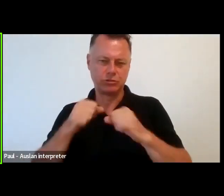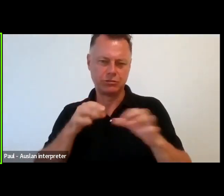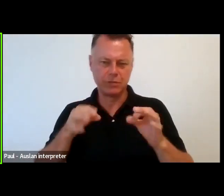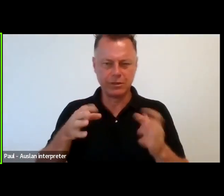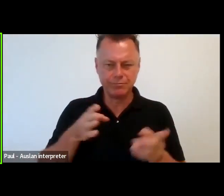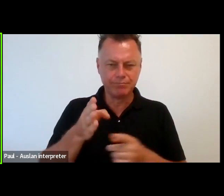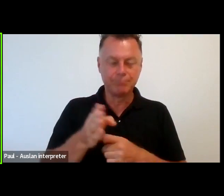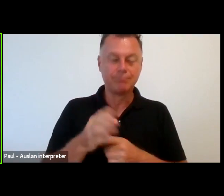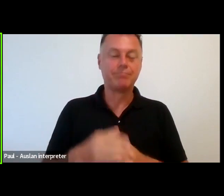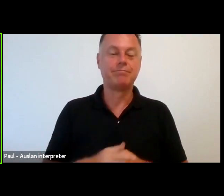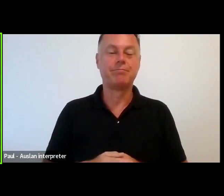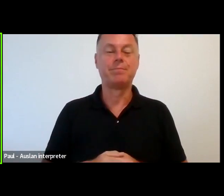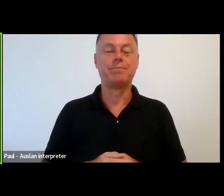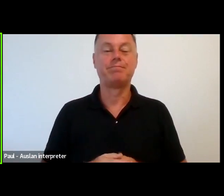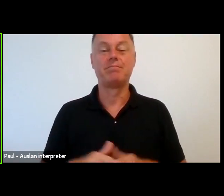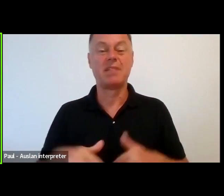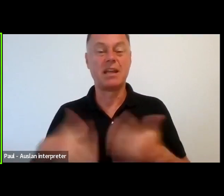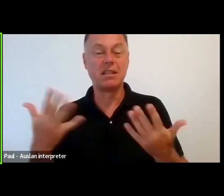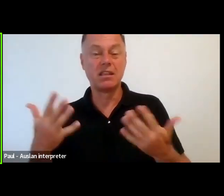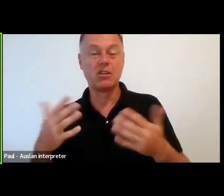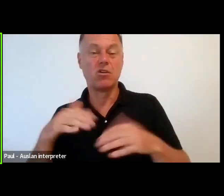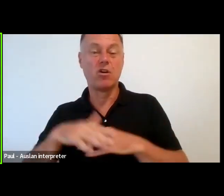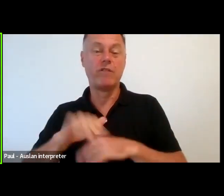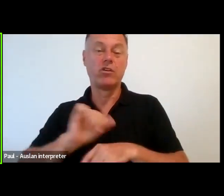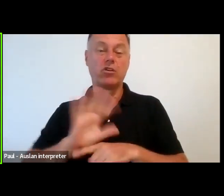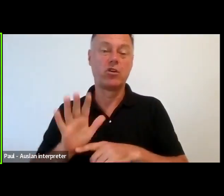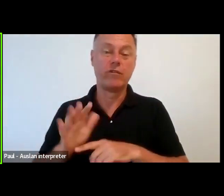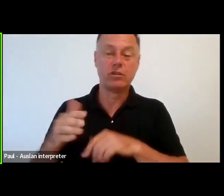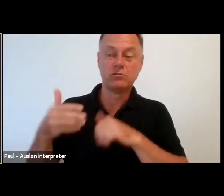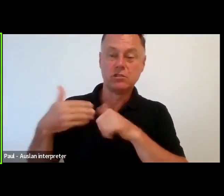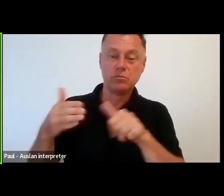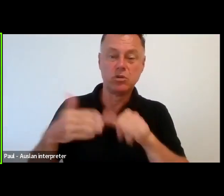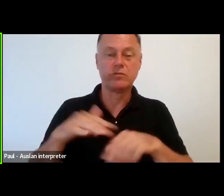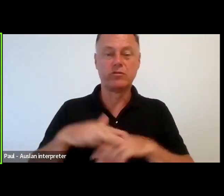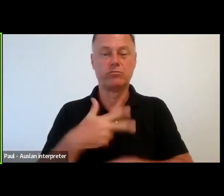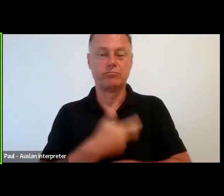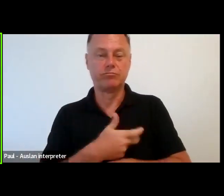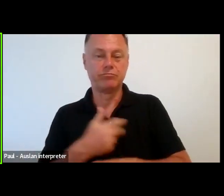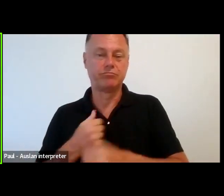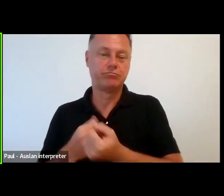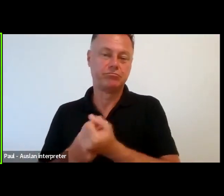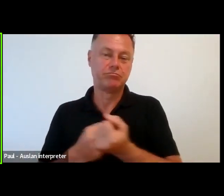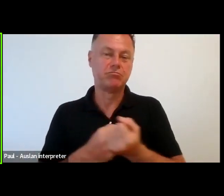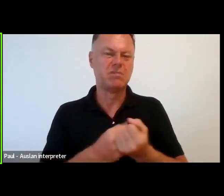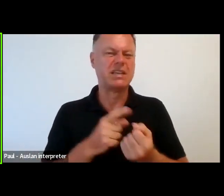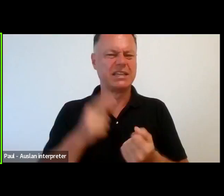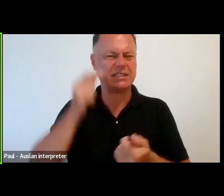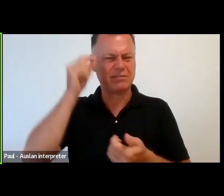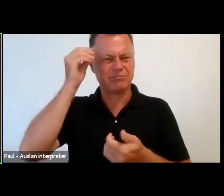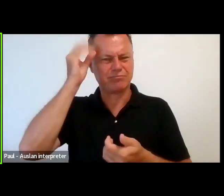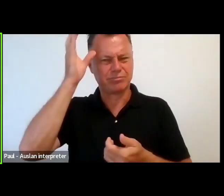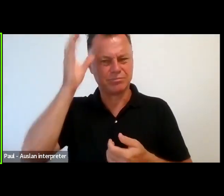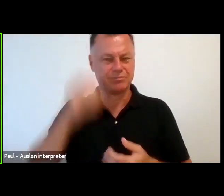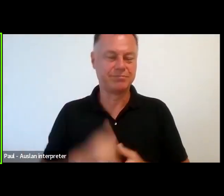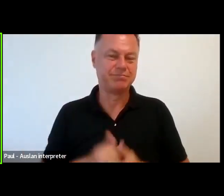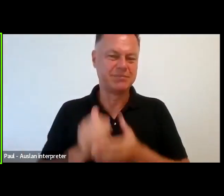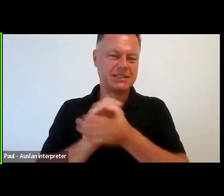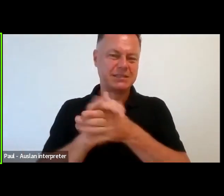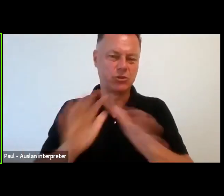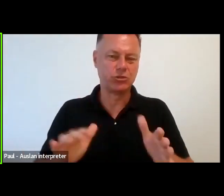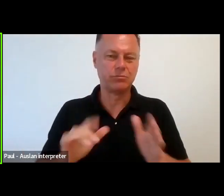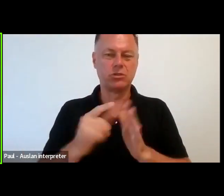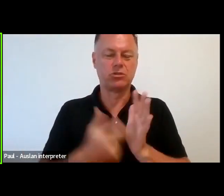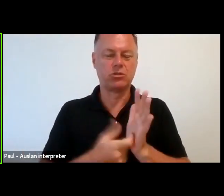answering questions on any aspect of our COVID response, but particularly with respect to the vaccine. We've got Dr.